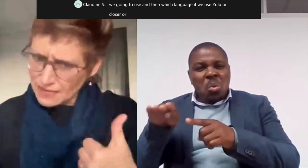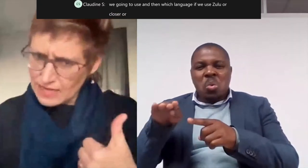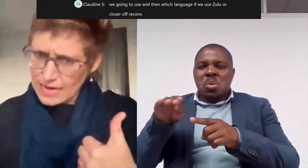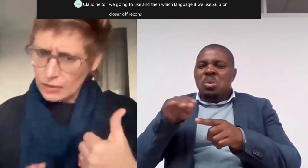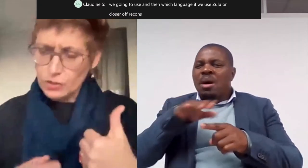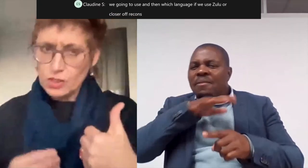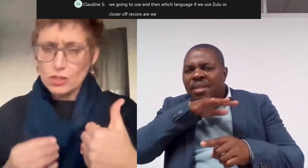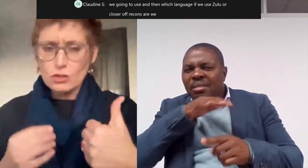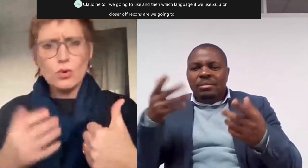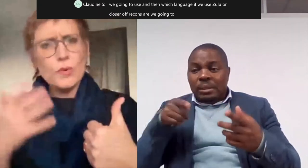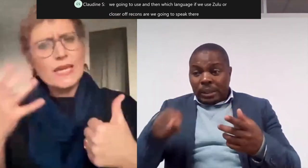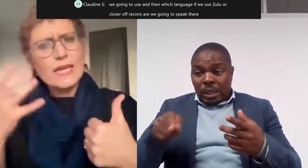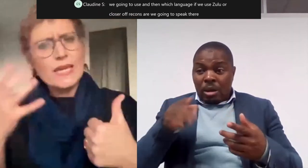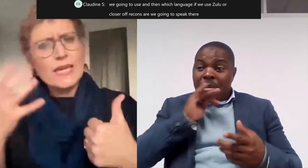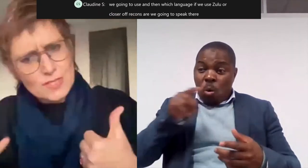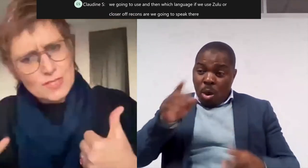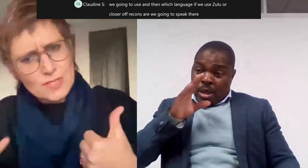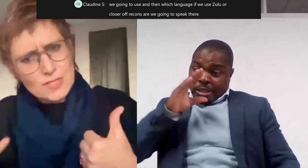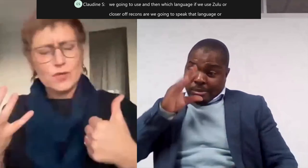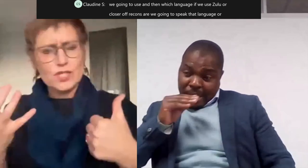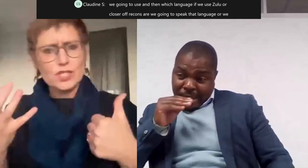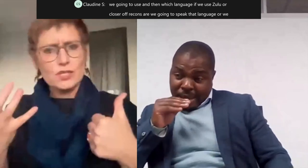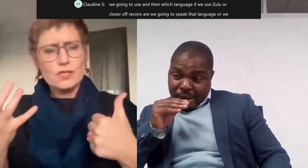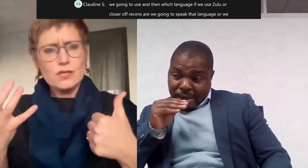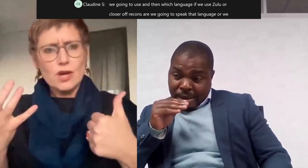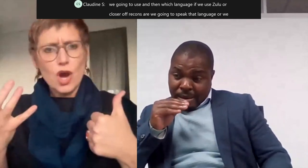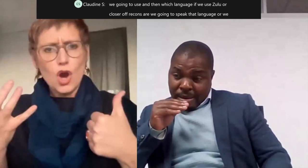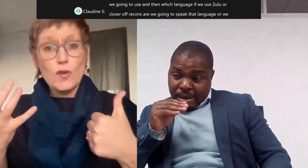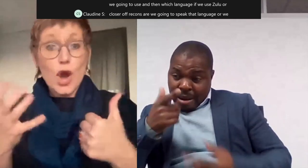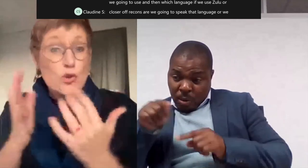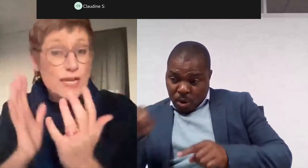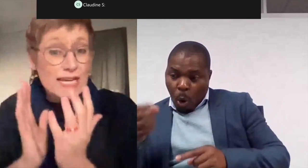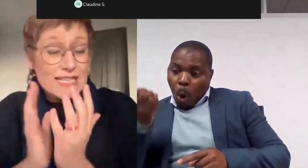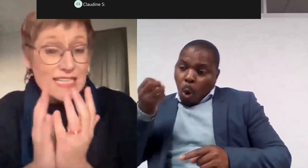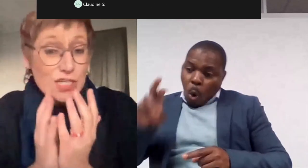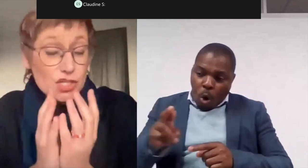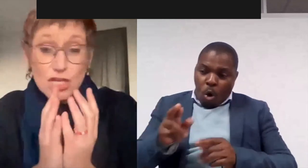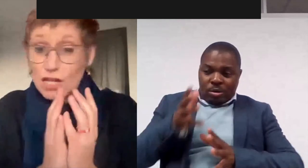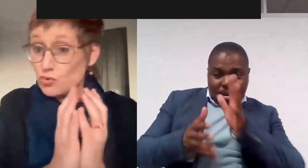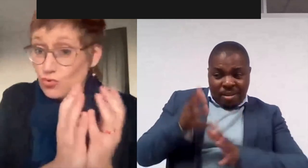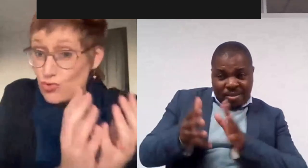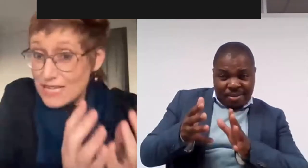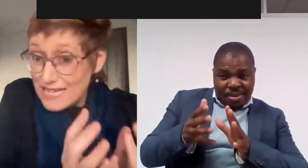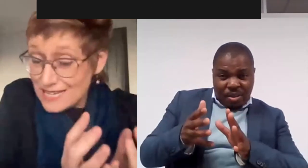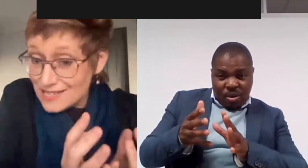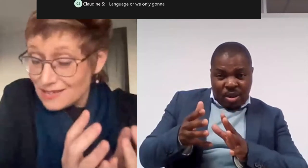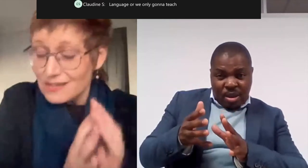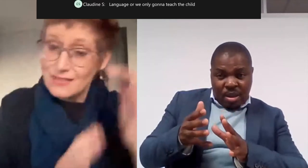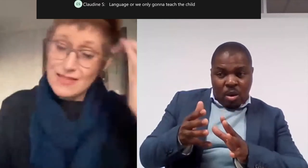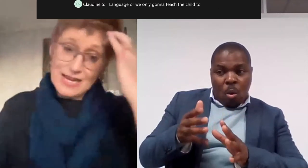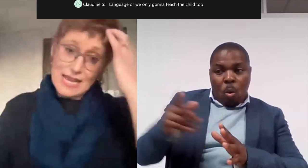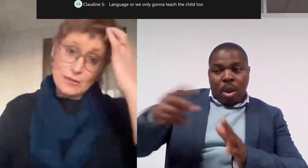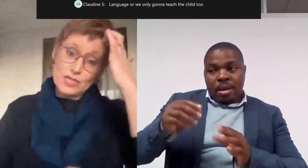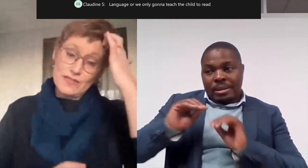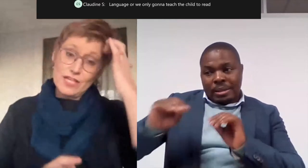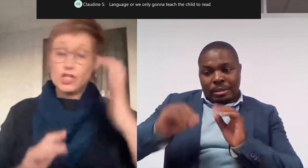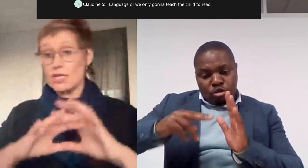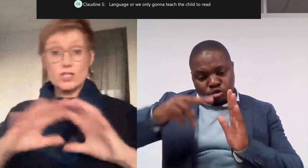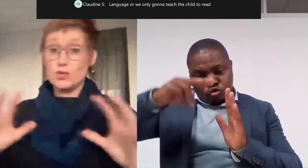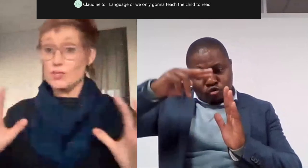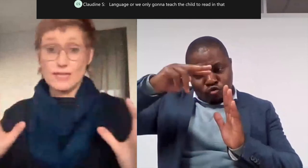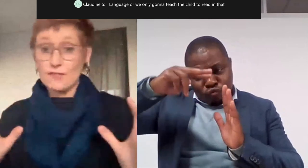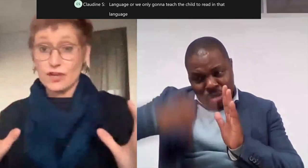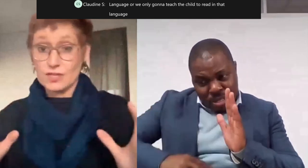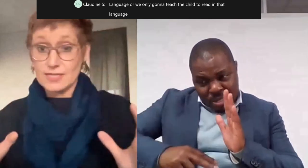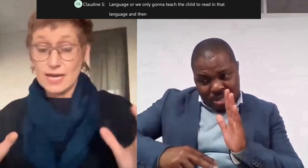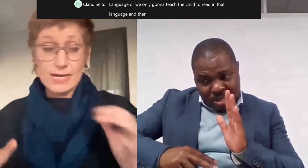to speak that language, or are we going to do sign language? Are we only going to teach the child to read in that language and